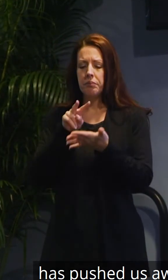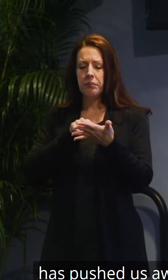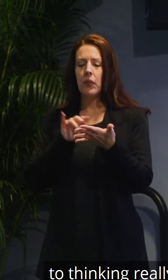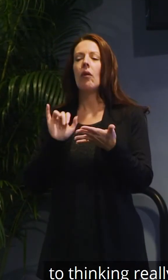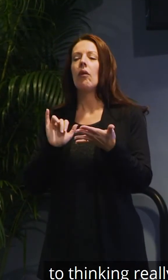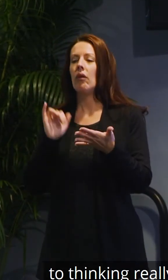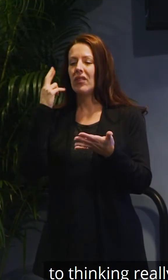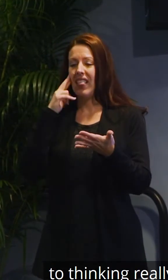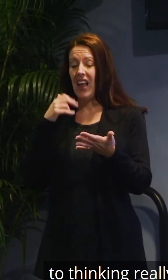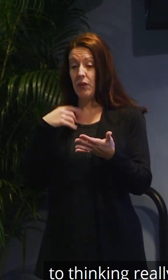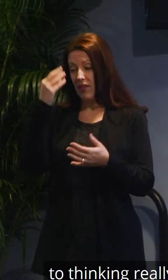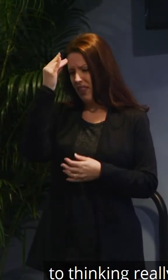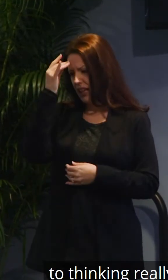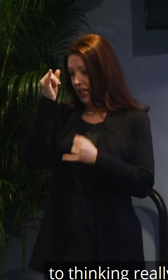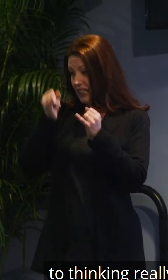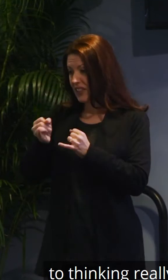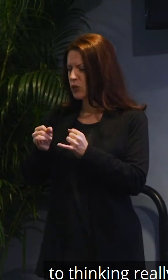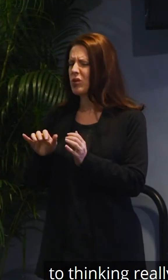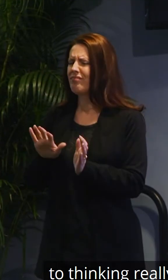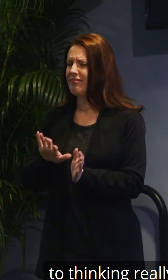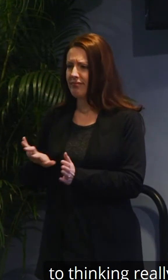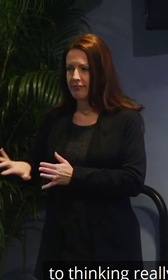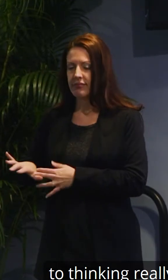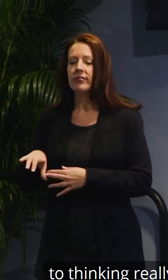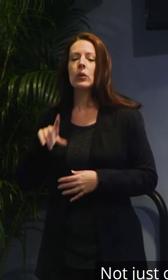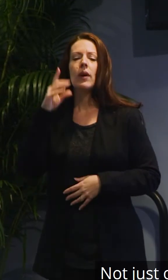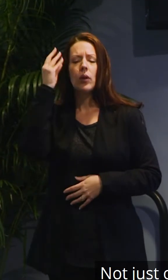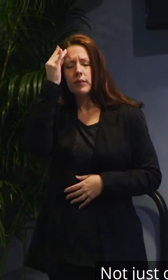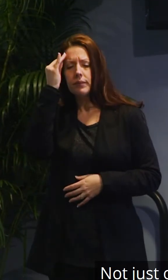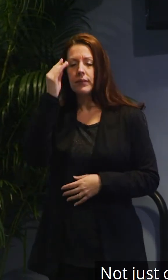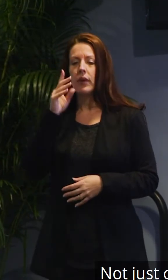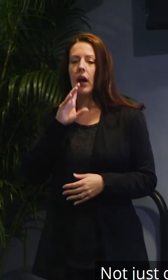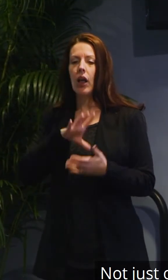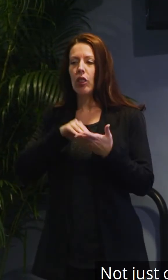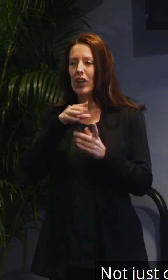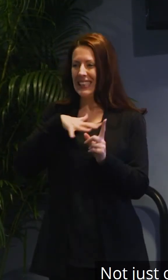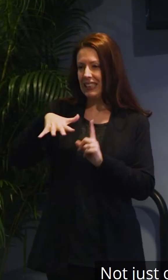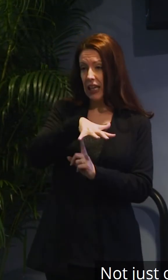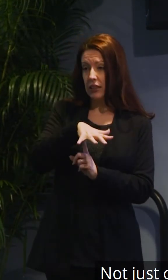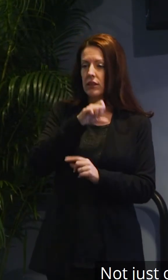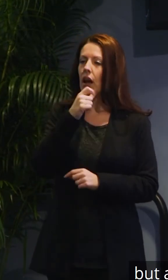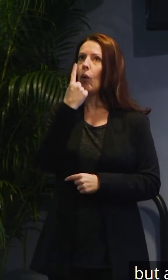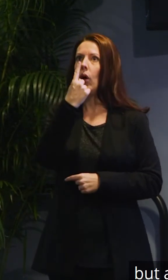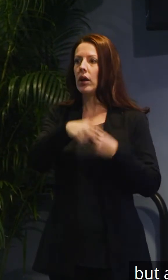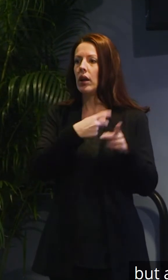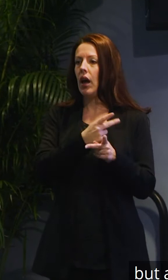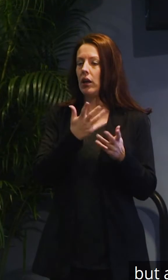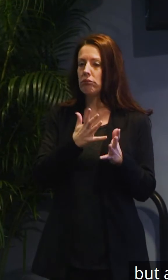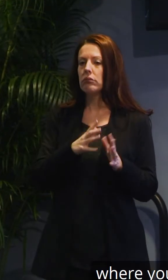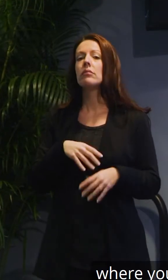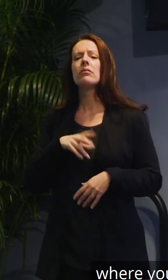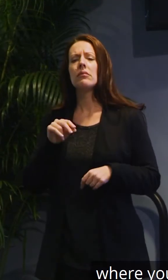individuals to thinking really carefully about learning settings. Not just one type of learning setting, but all the